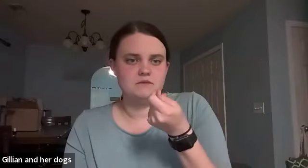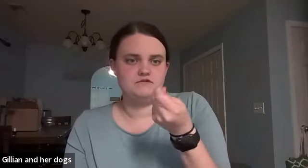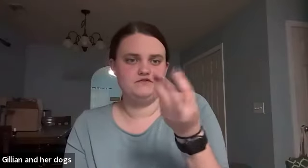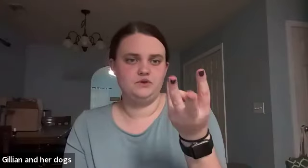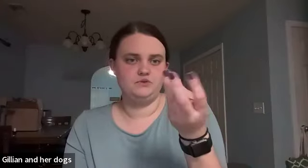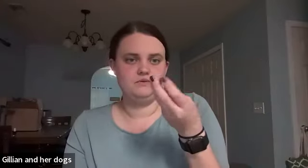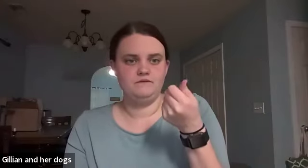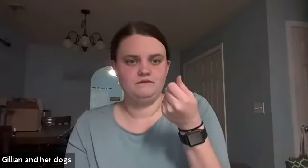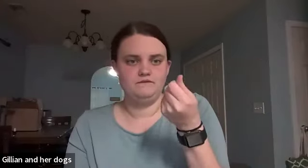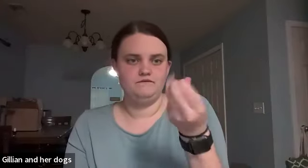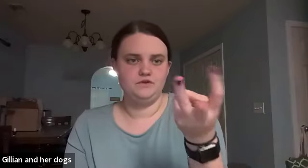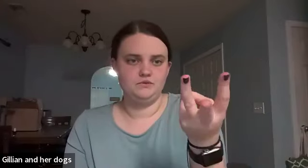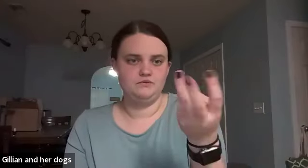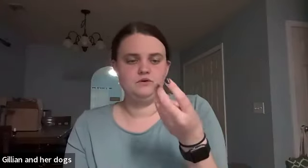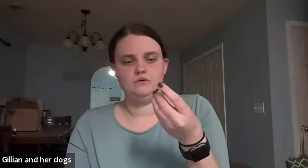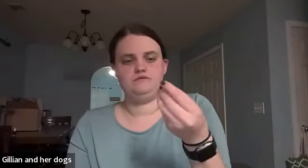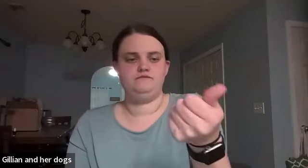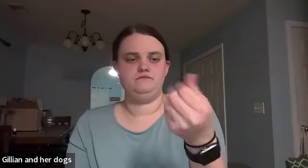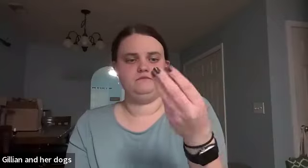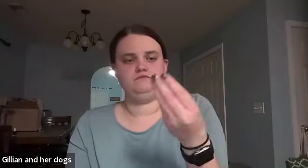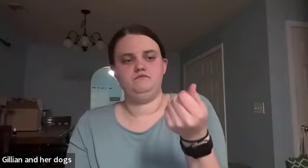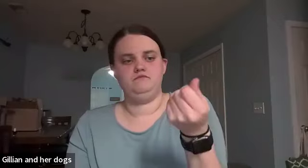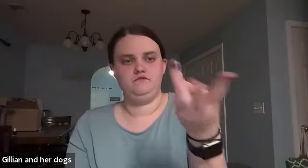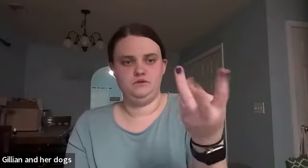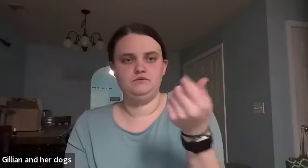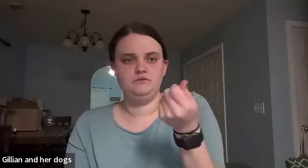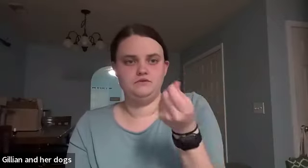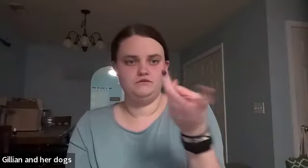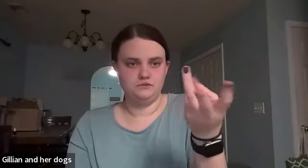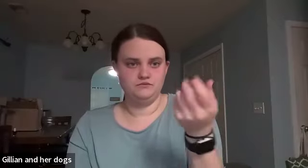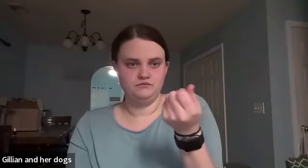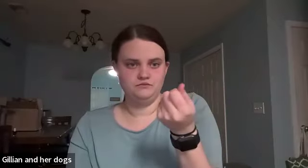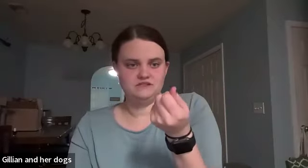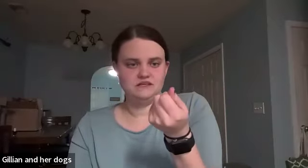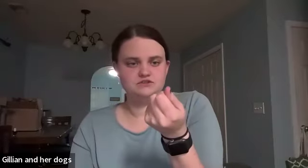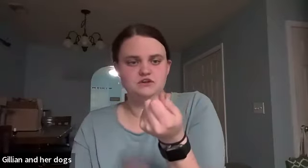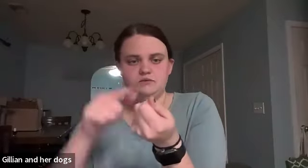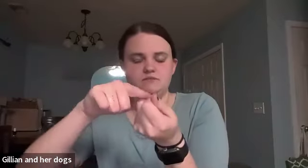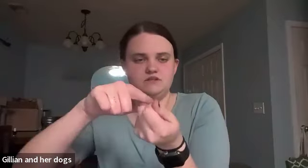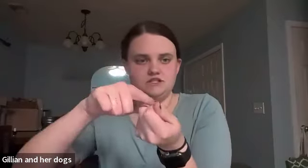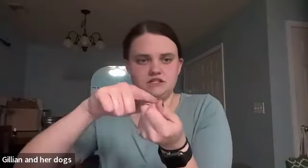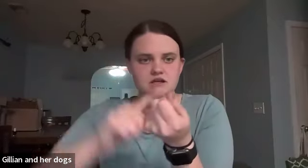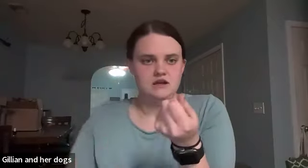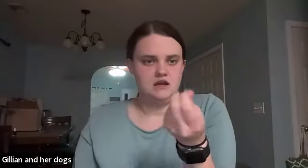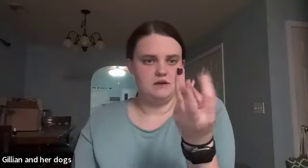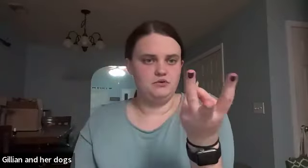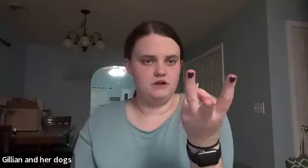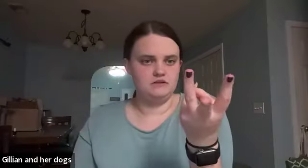out. Few, few, or few, few. It's like you start with them touching and pull out